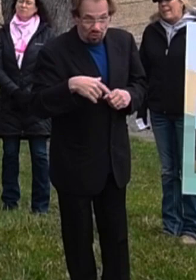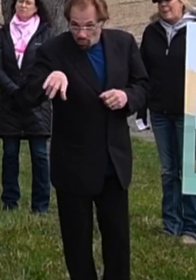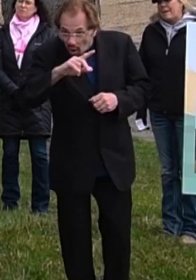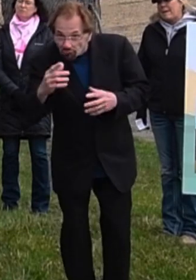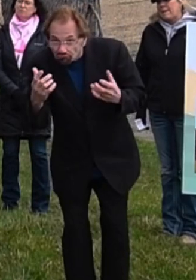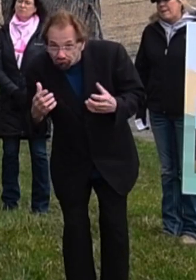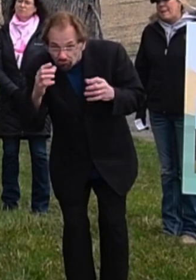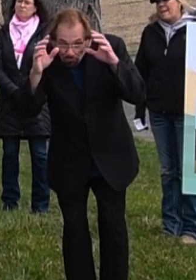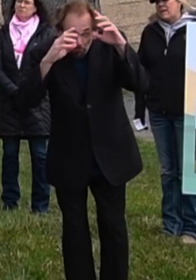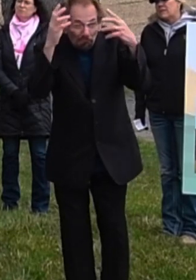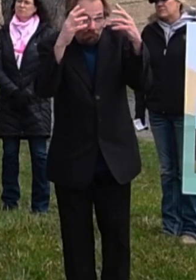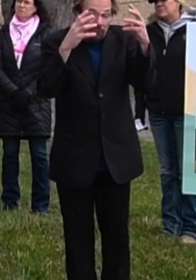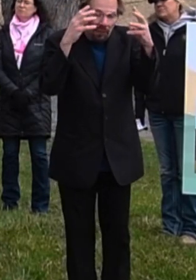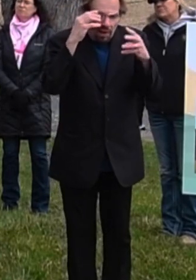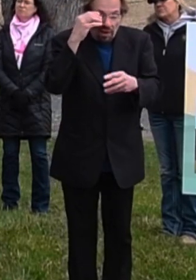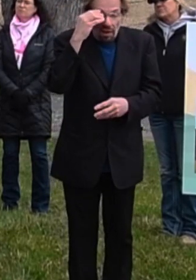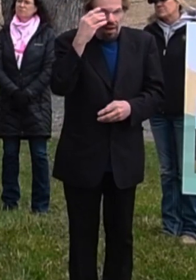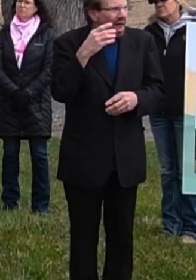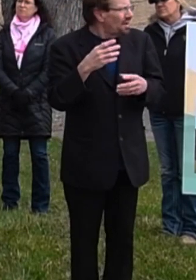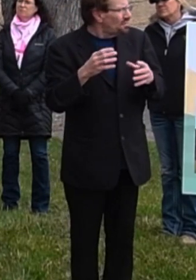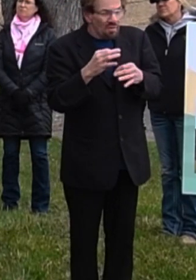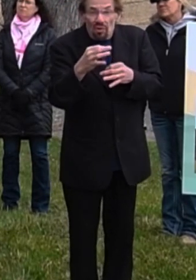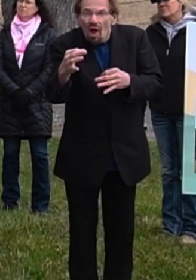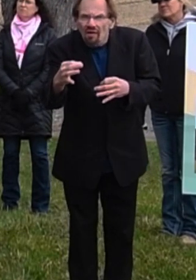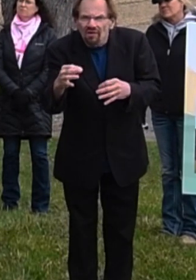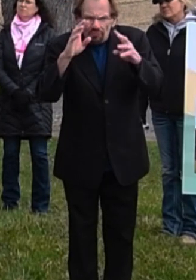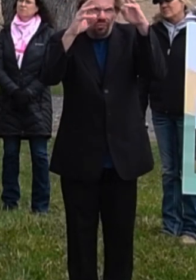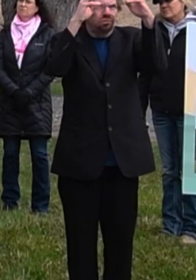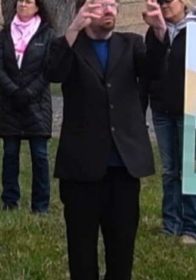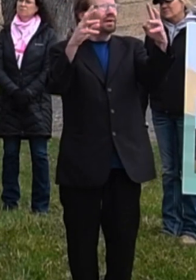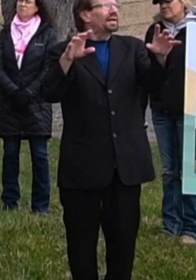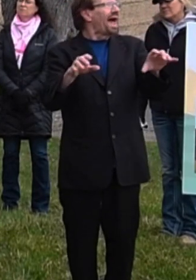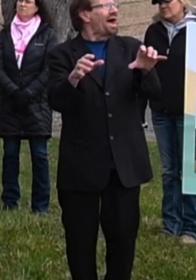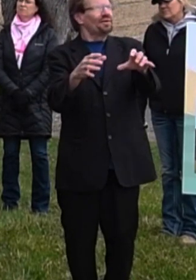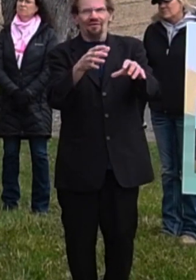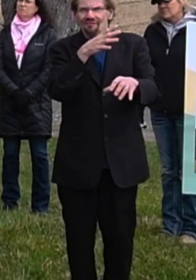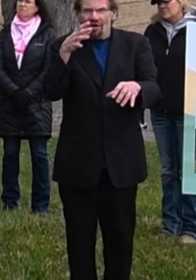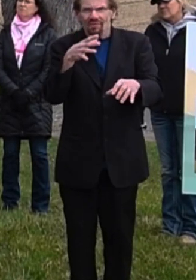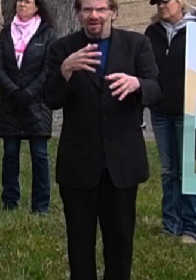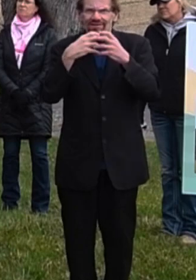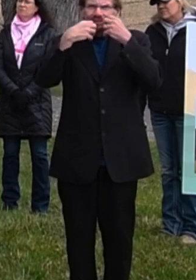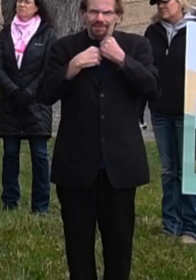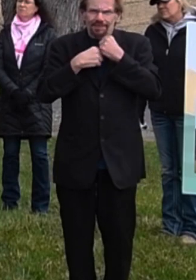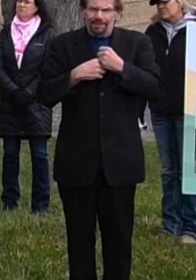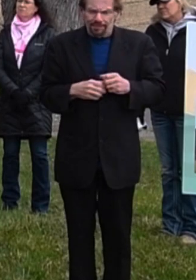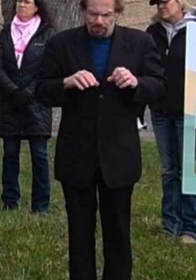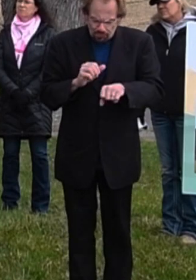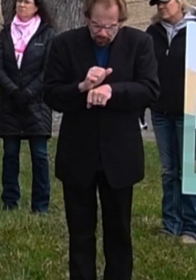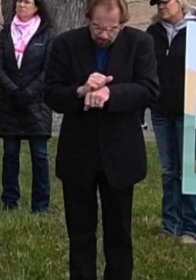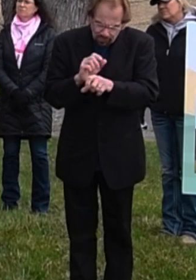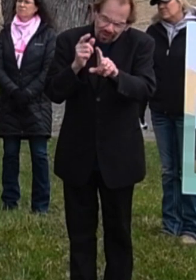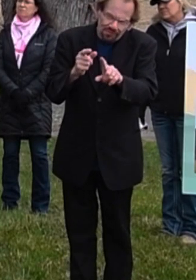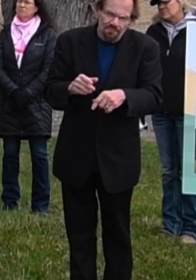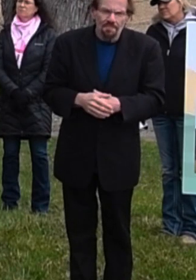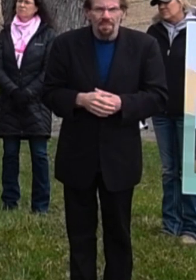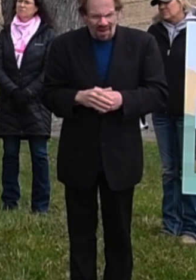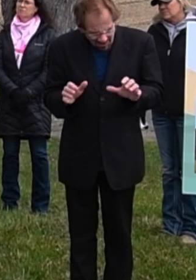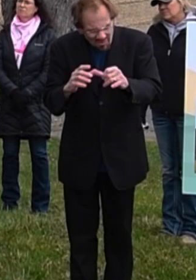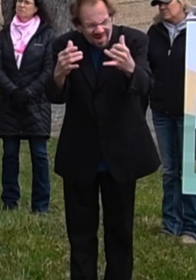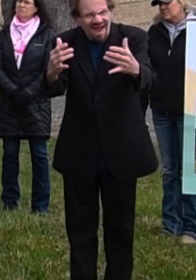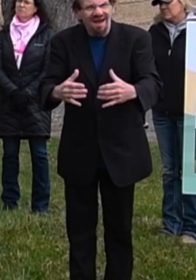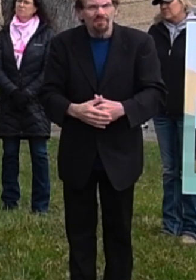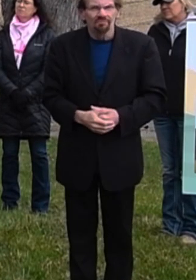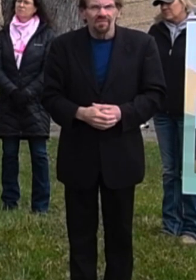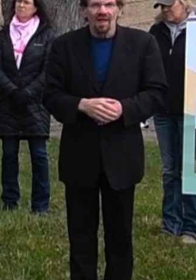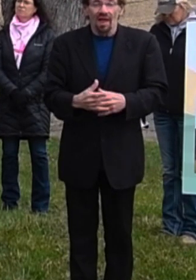you got something you've been thinking about, it's been putting it off, this is the time now to put that conservation on the ground. In closing, on National